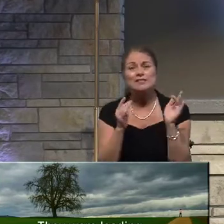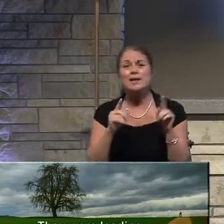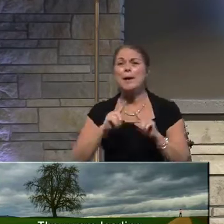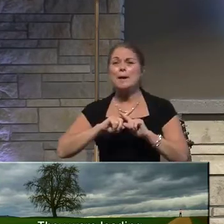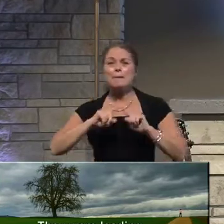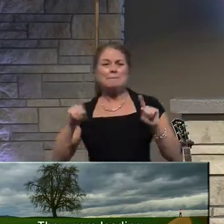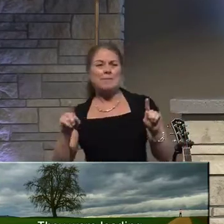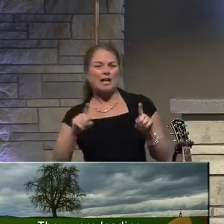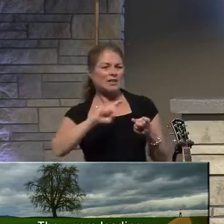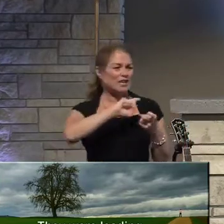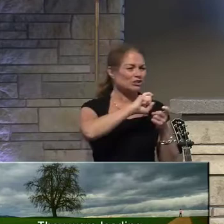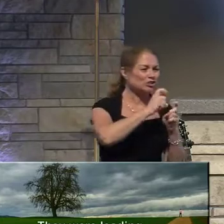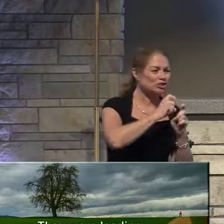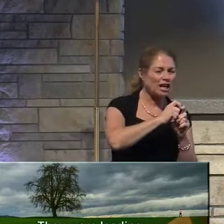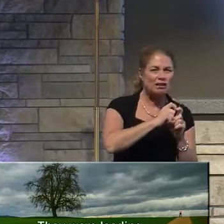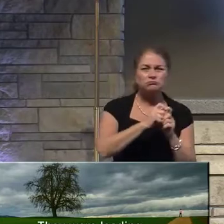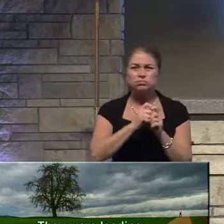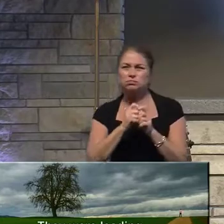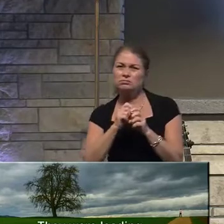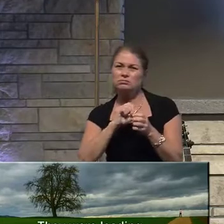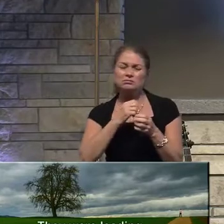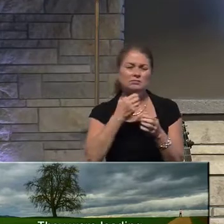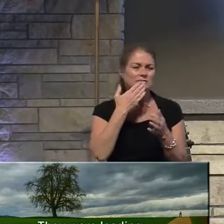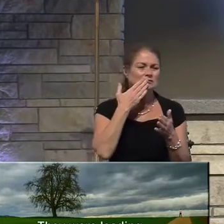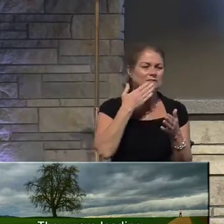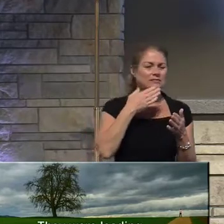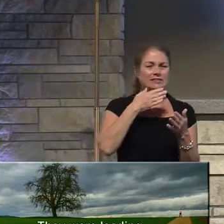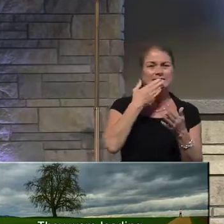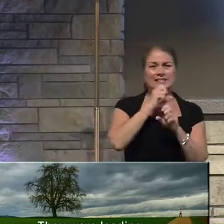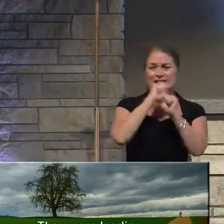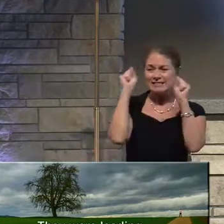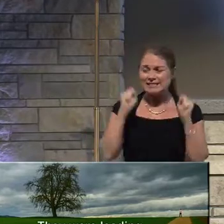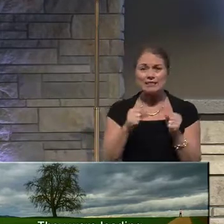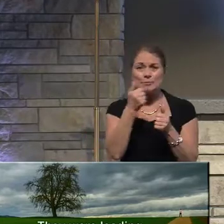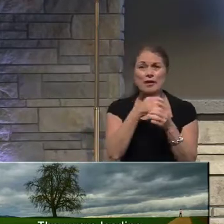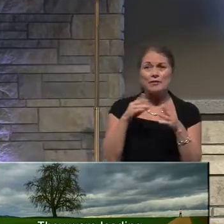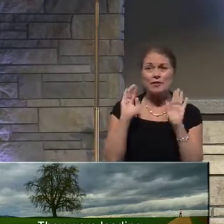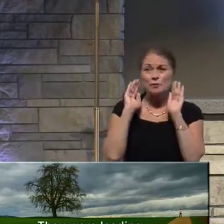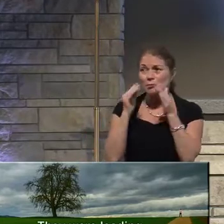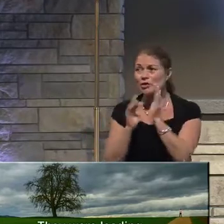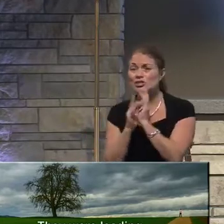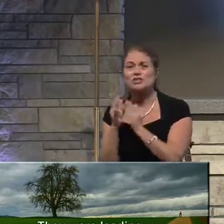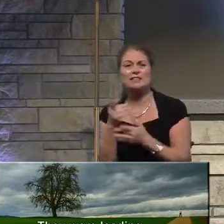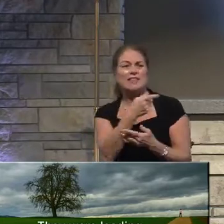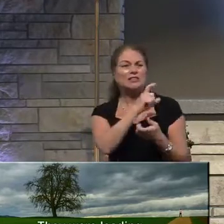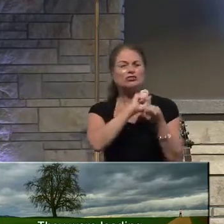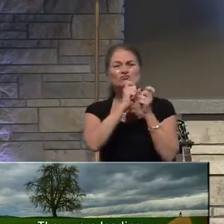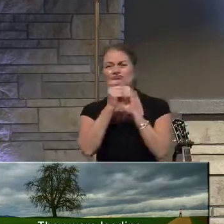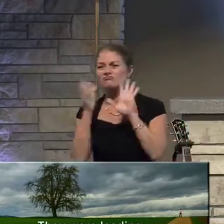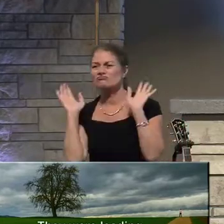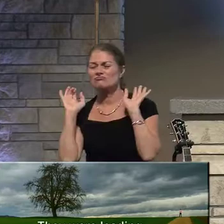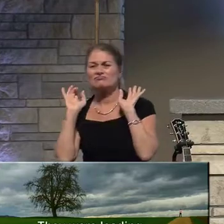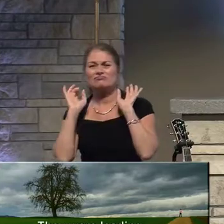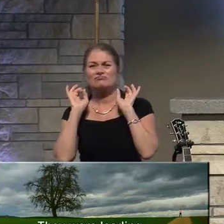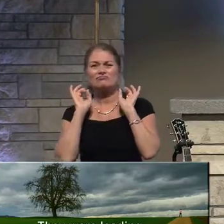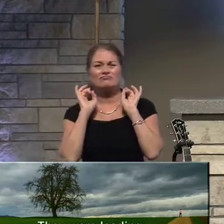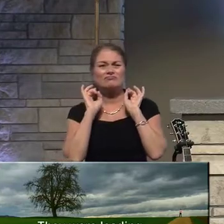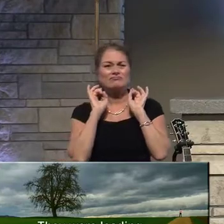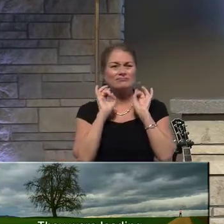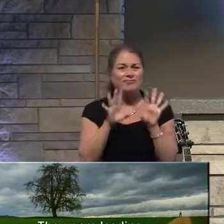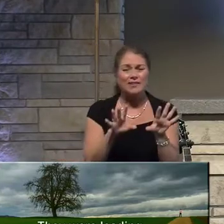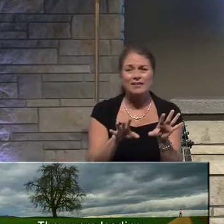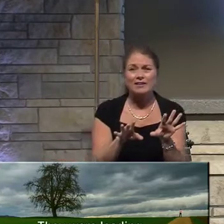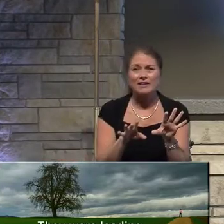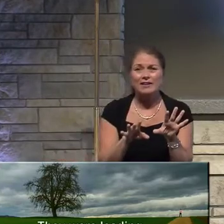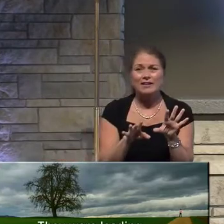the entire system. Everything that was designed to point to Jesus, they corrupted. And they were turning people away. They were